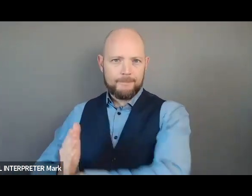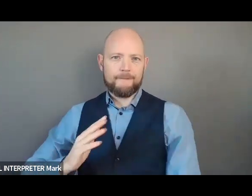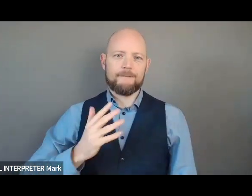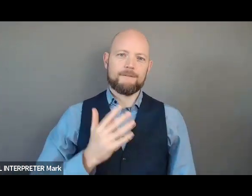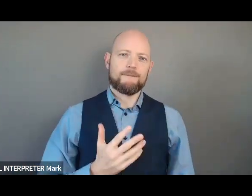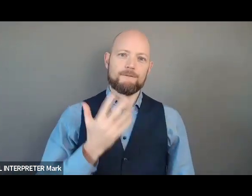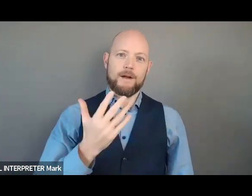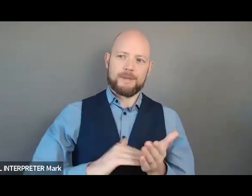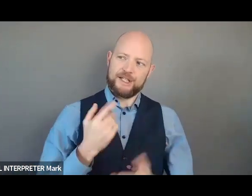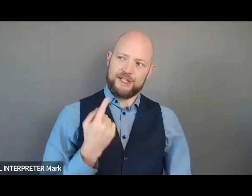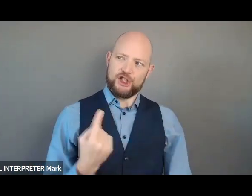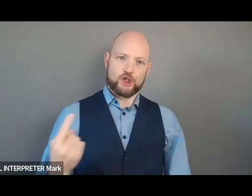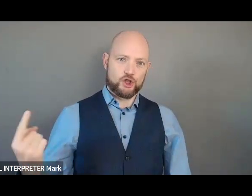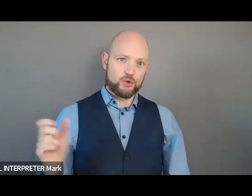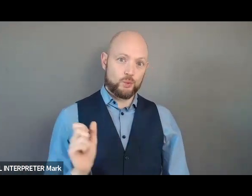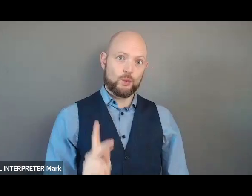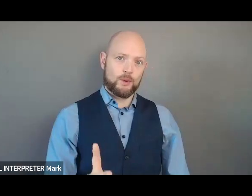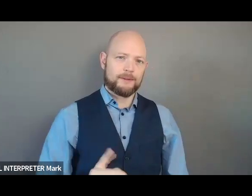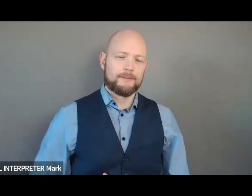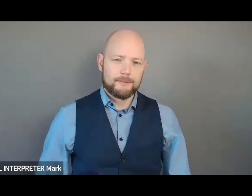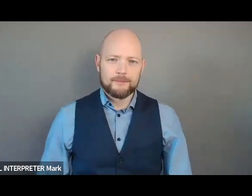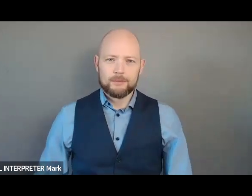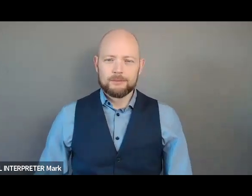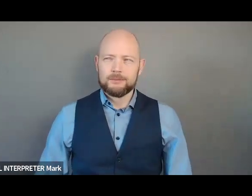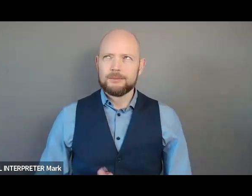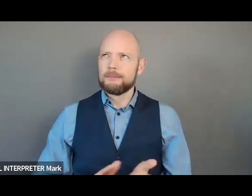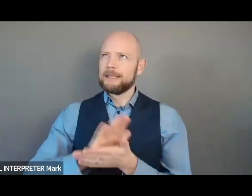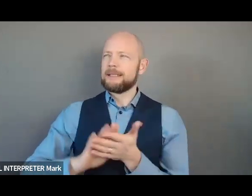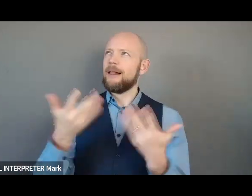presentations, so that will leave us approximately about